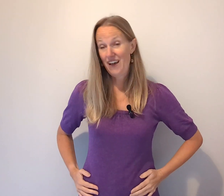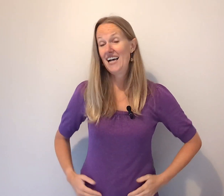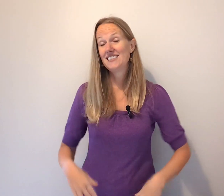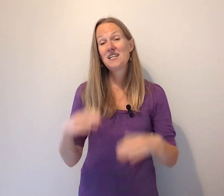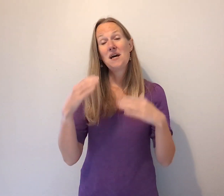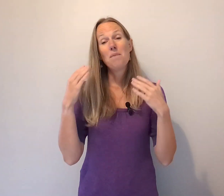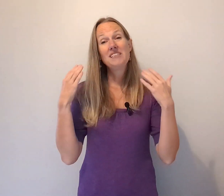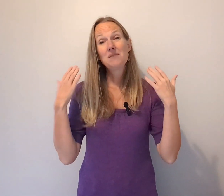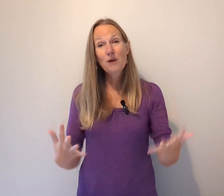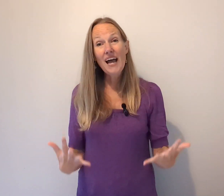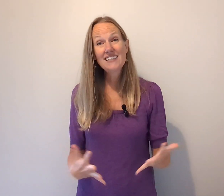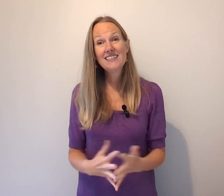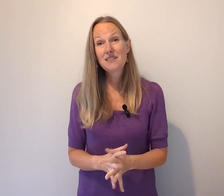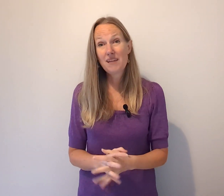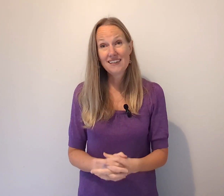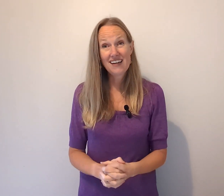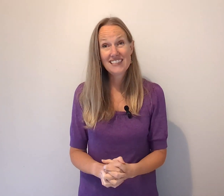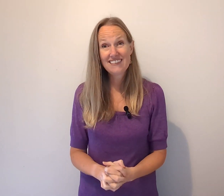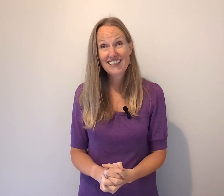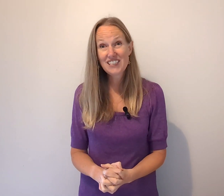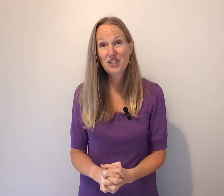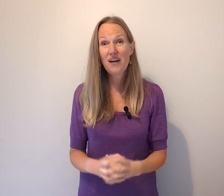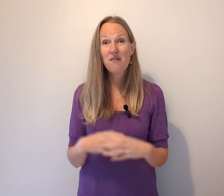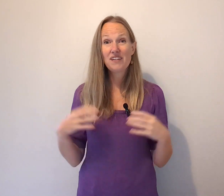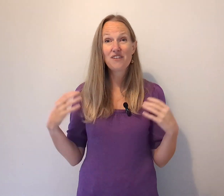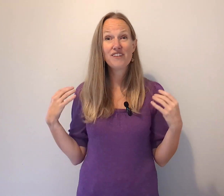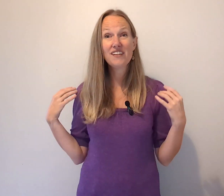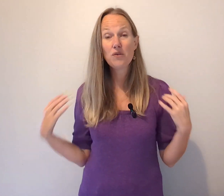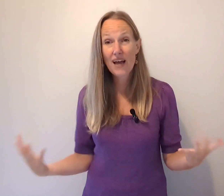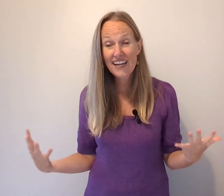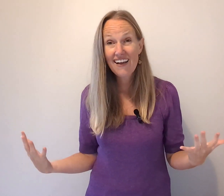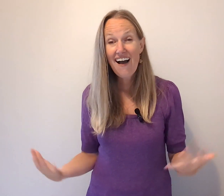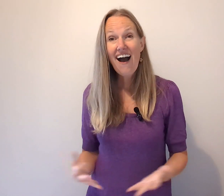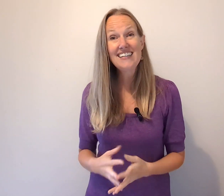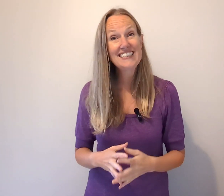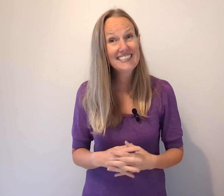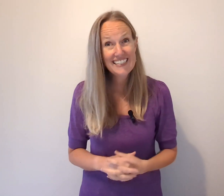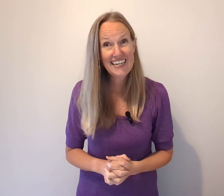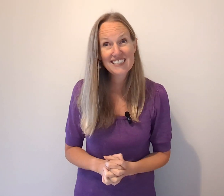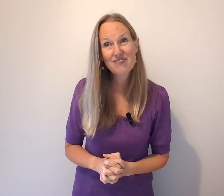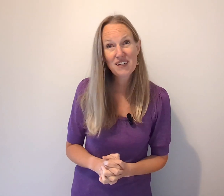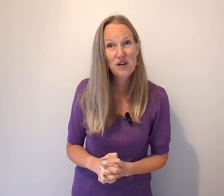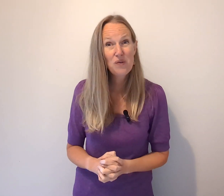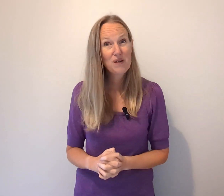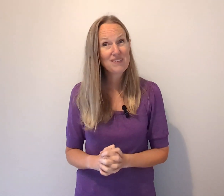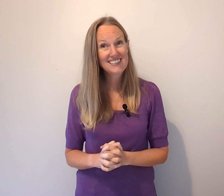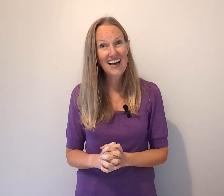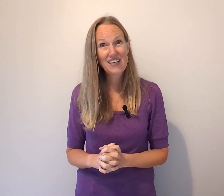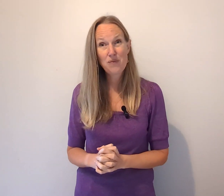fast, but just practice as many times as you need to. And when you're feeling ready, I'll see you in the next video when we sign with